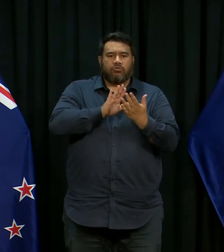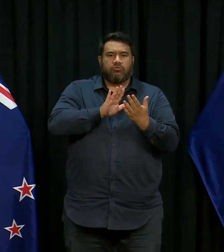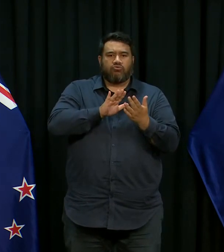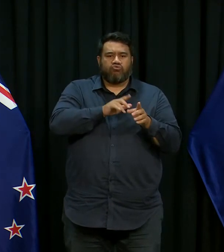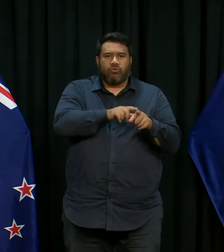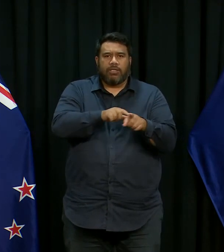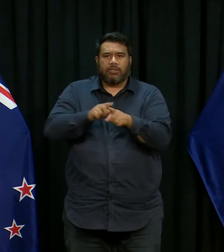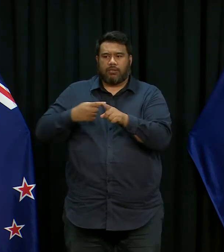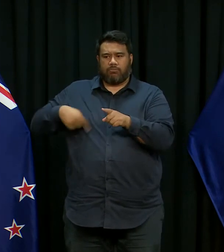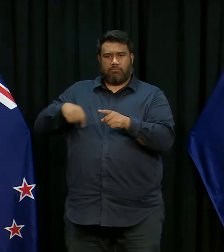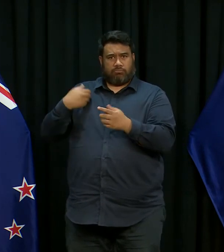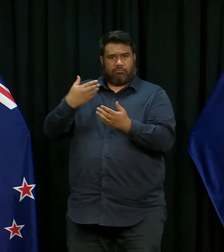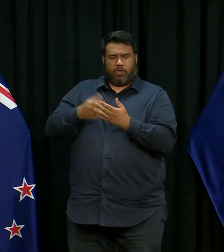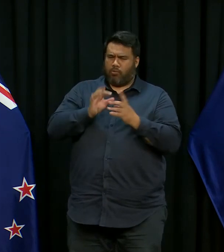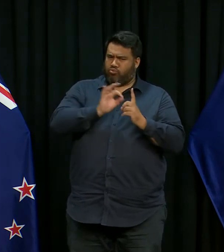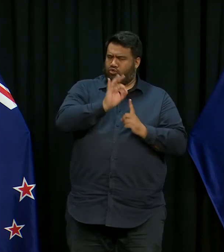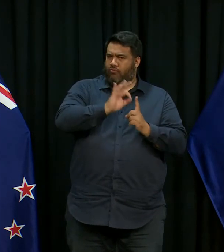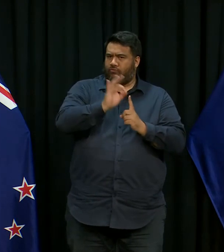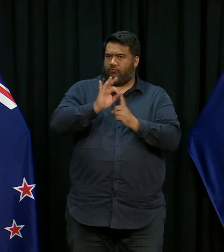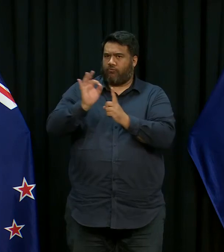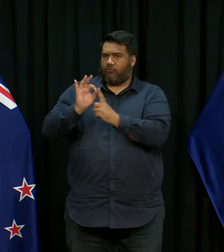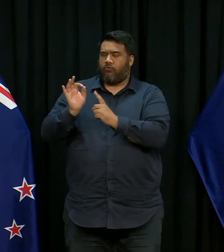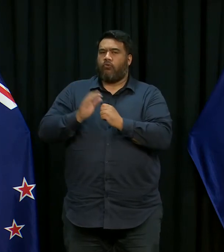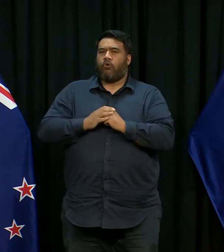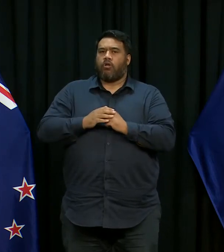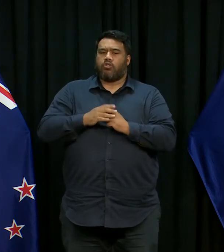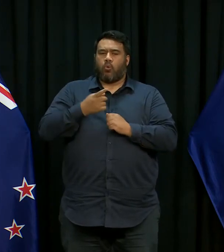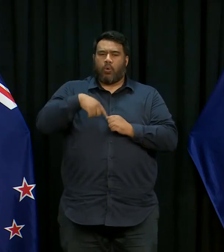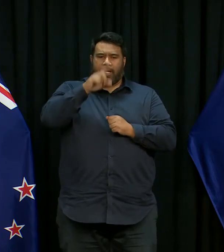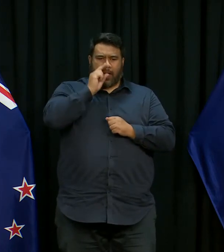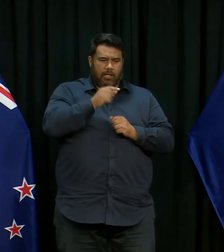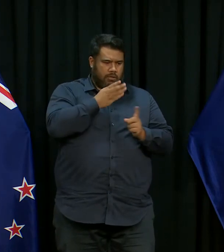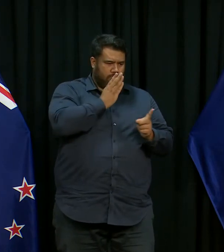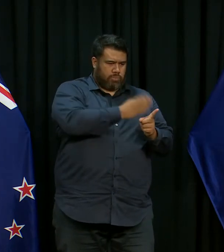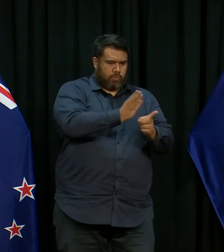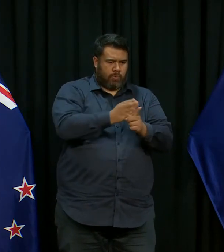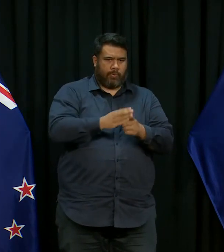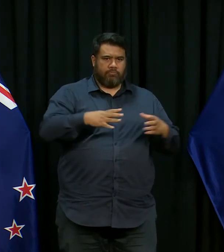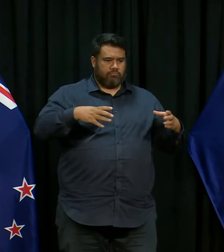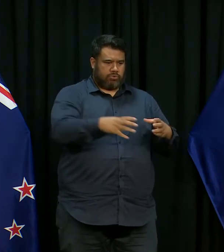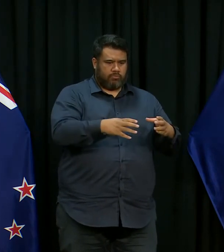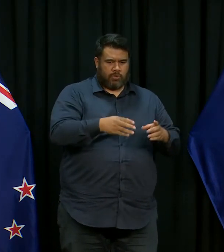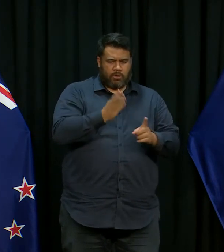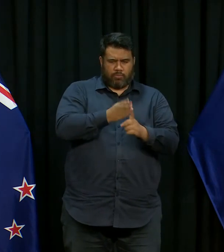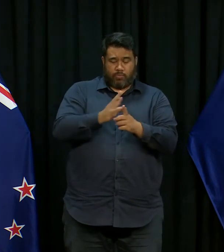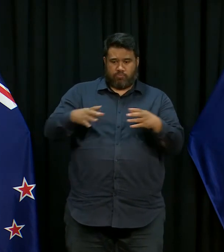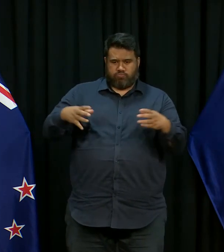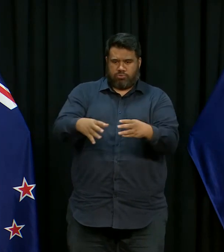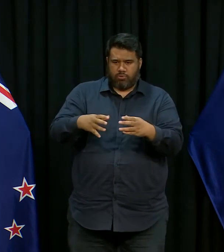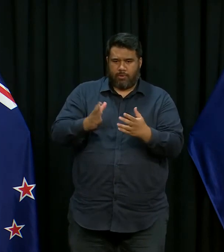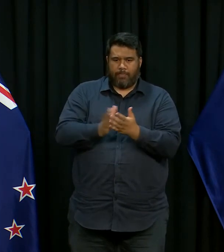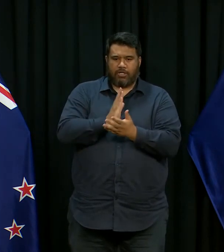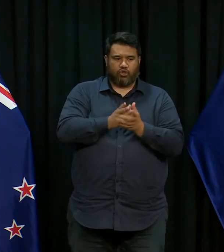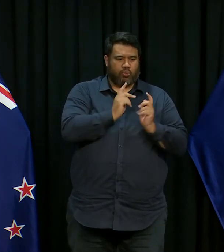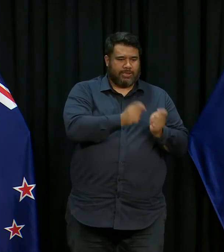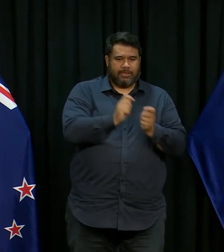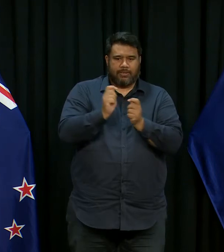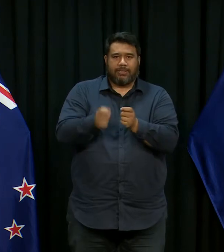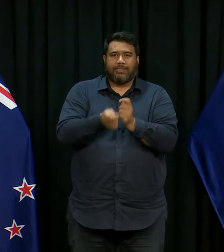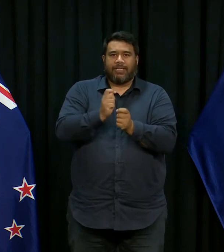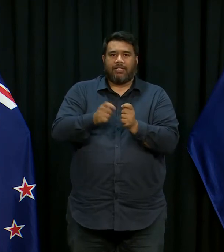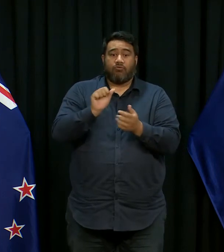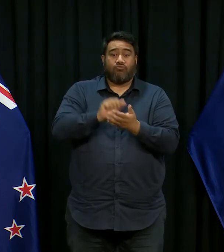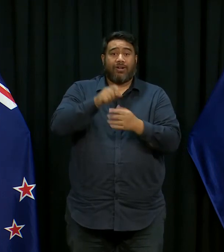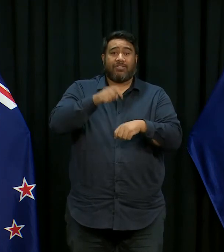seen again in this instance, our ability to identify and isolate people and then follow up and get the testing done at the right time has been really good.